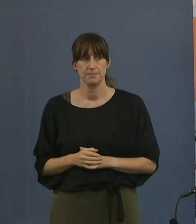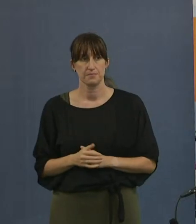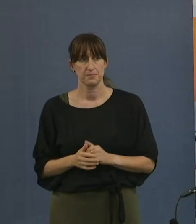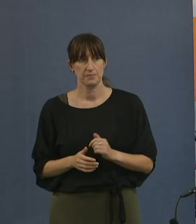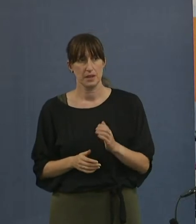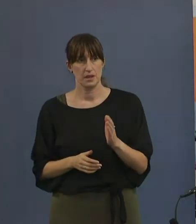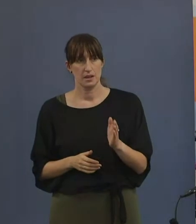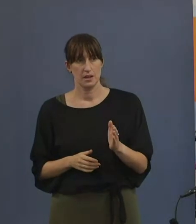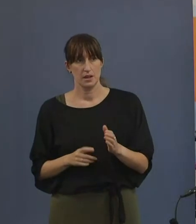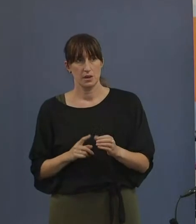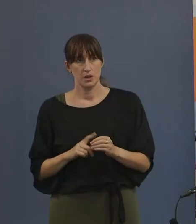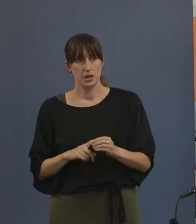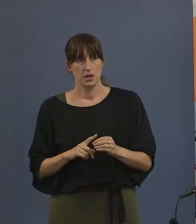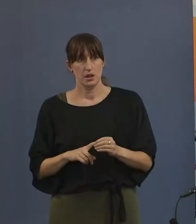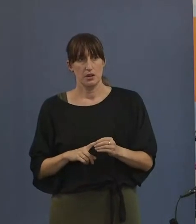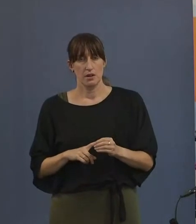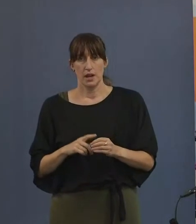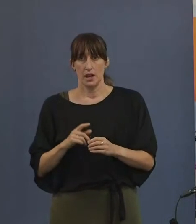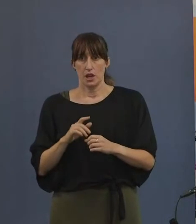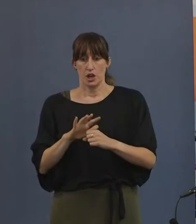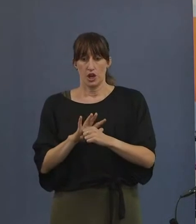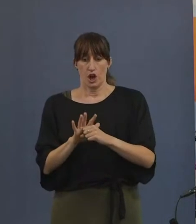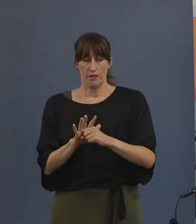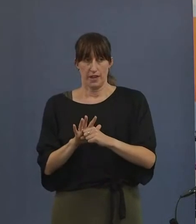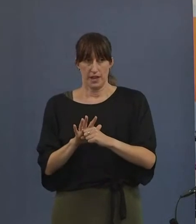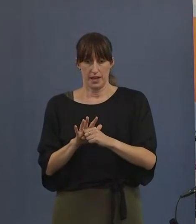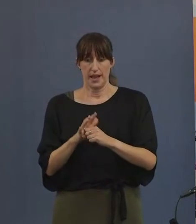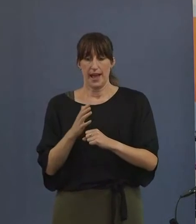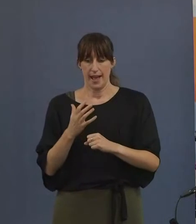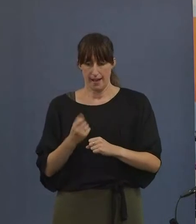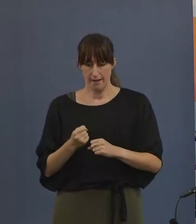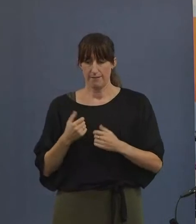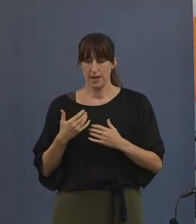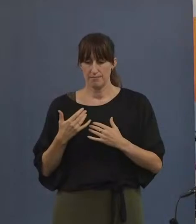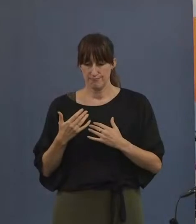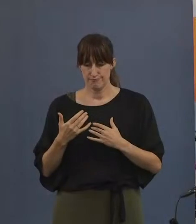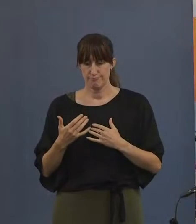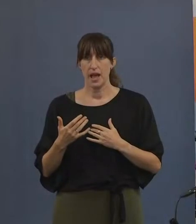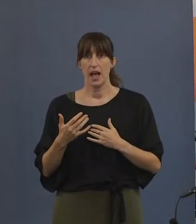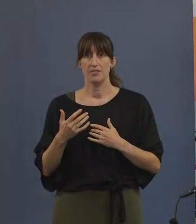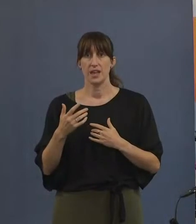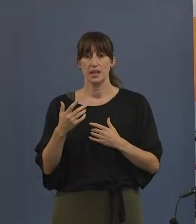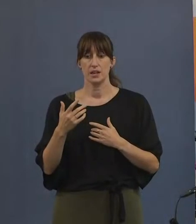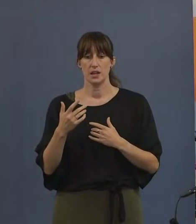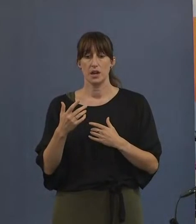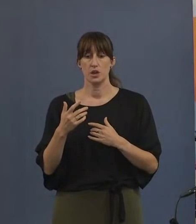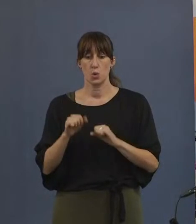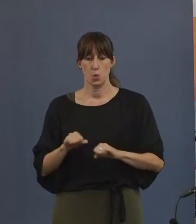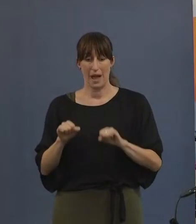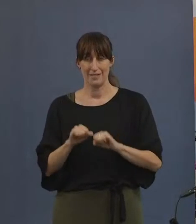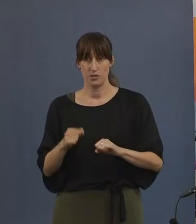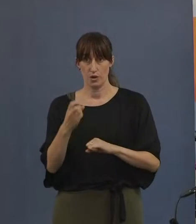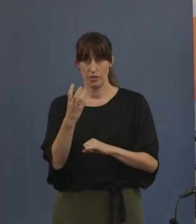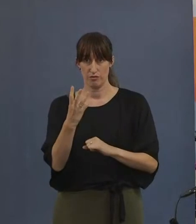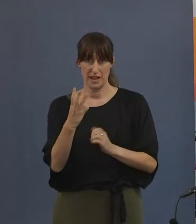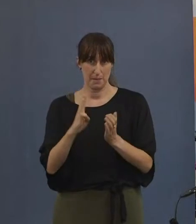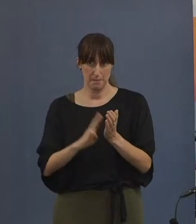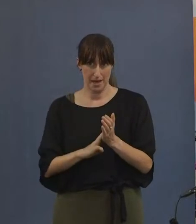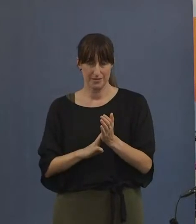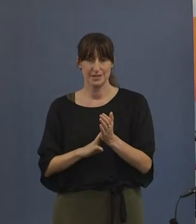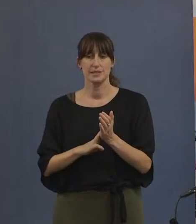getting infected with COVID-19 and leaving a 3-month gap before getting a second jab or booster, yes. Can you kind of